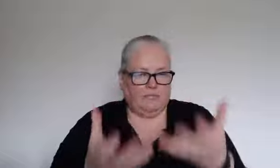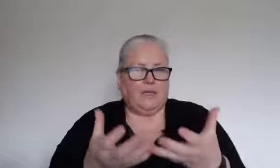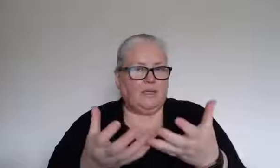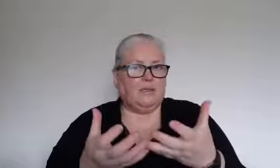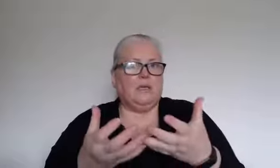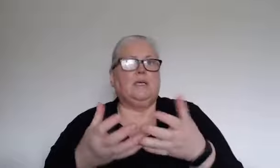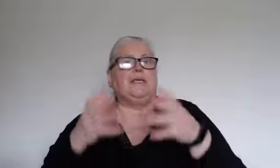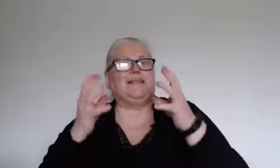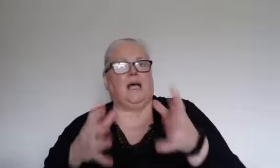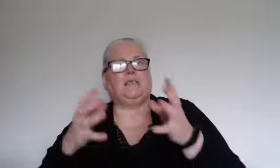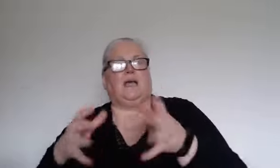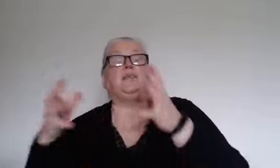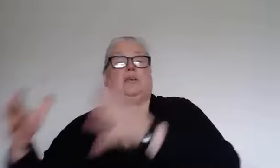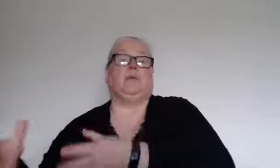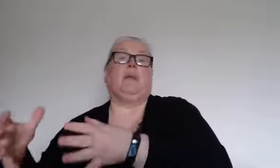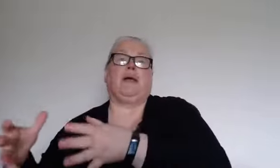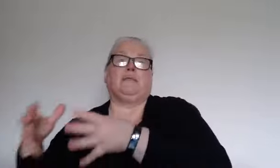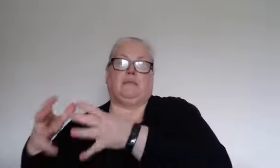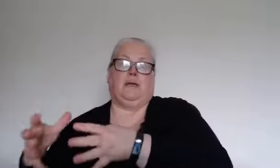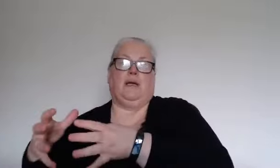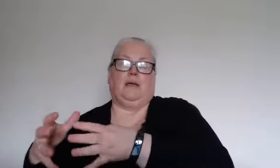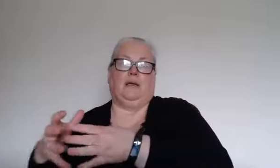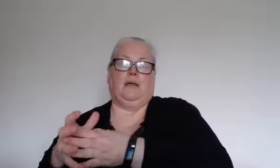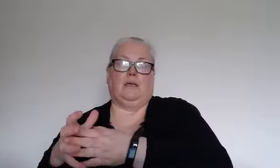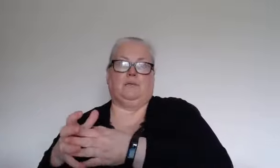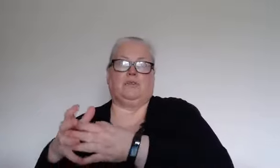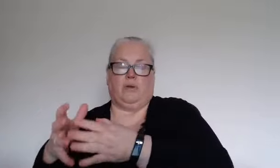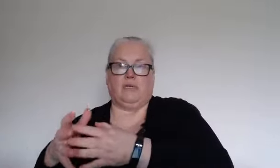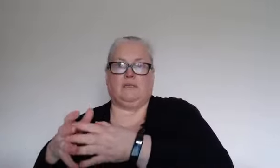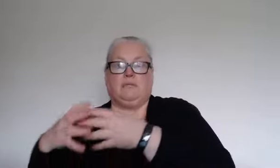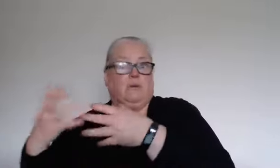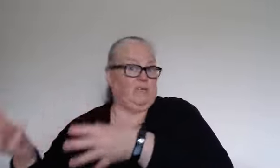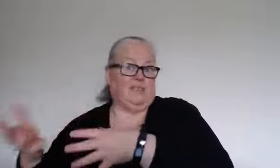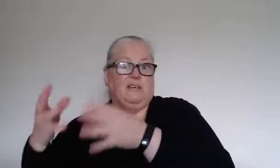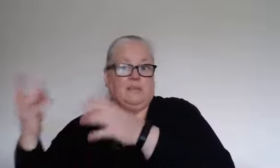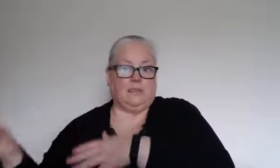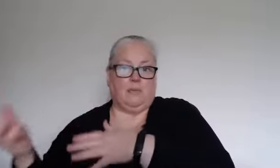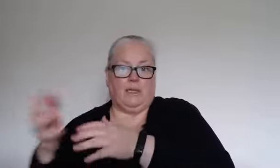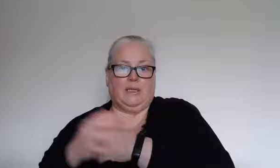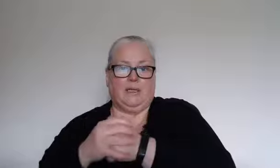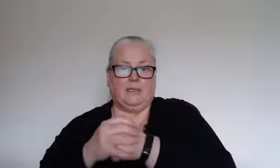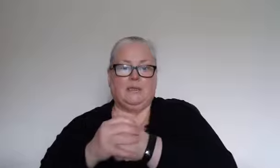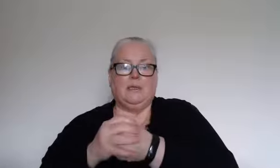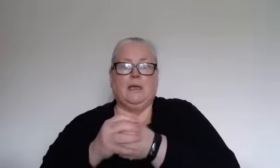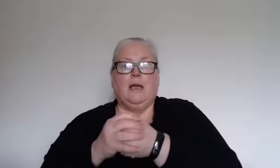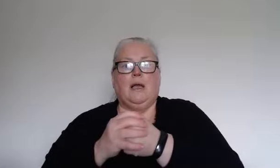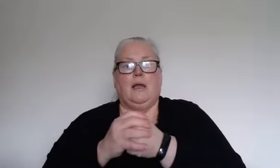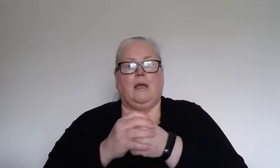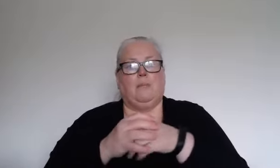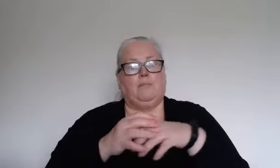caffeine, that actually impacts our stress, our anxiety, our mental health.